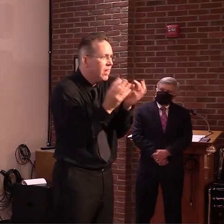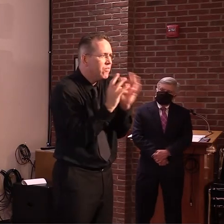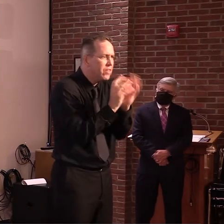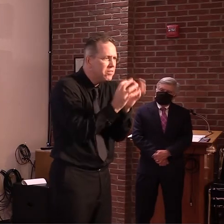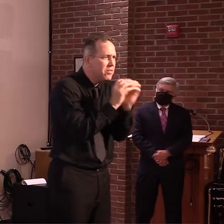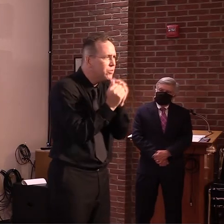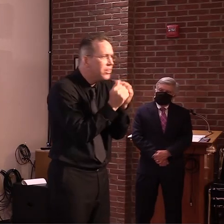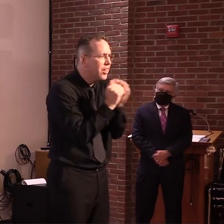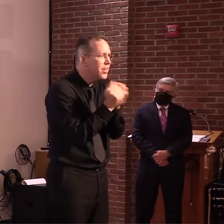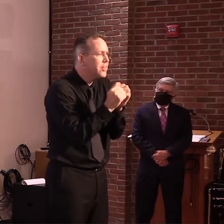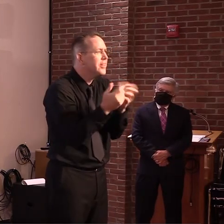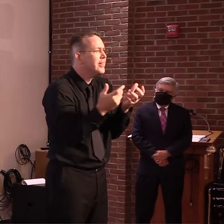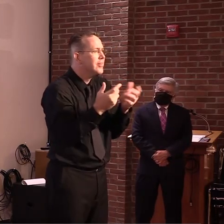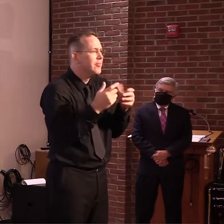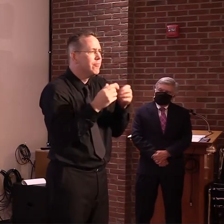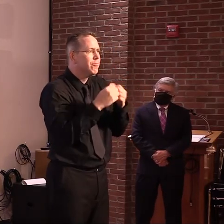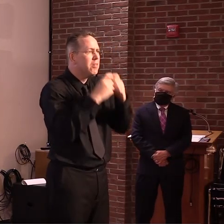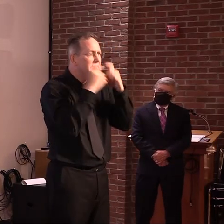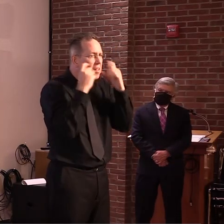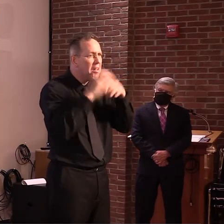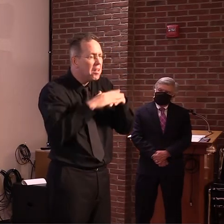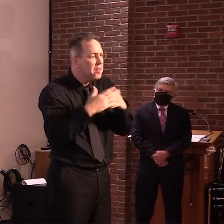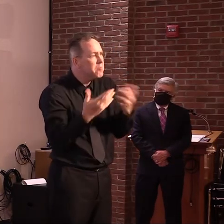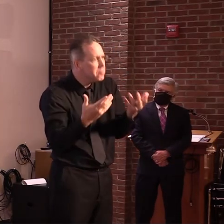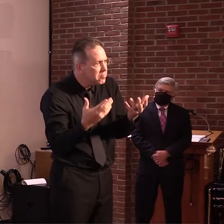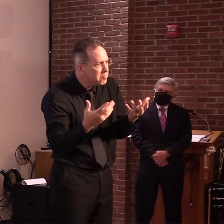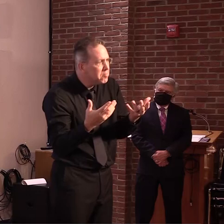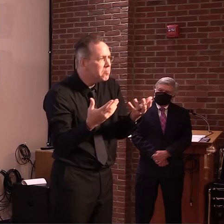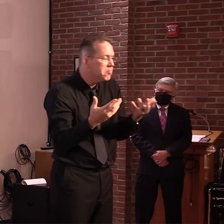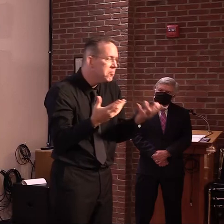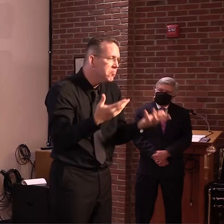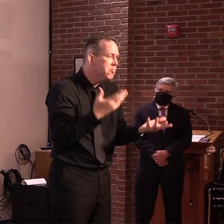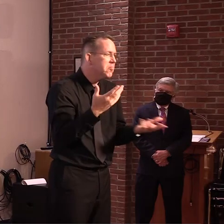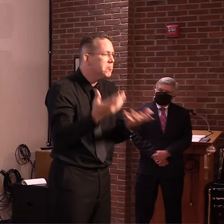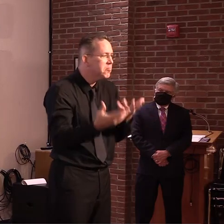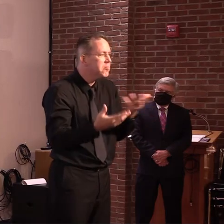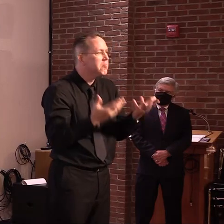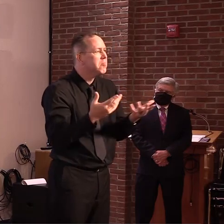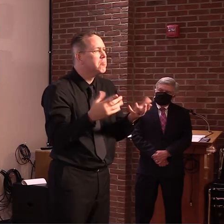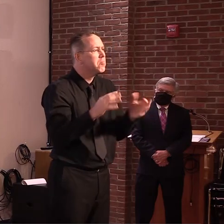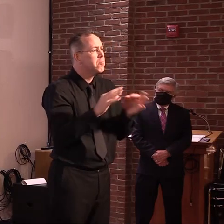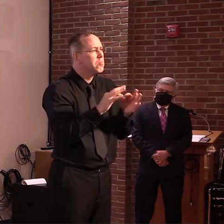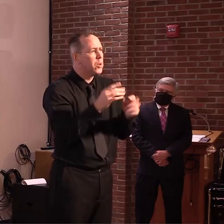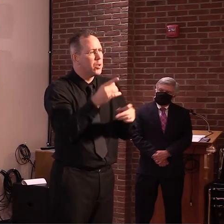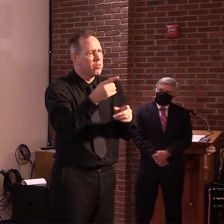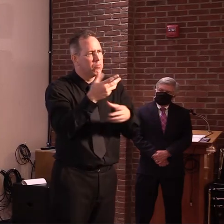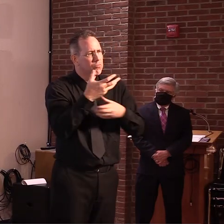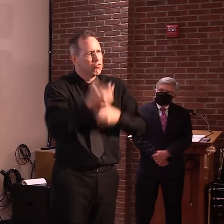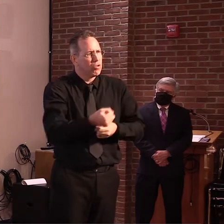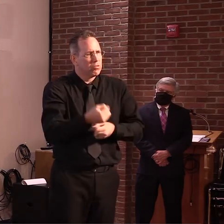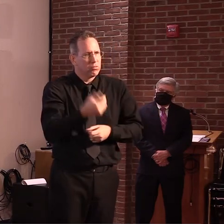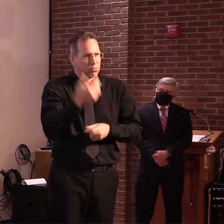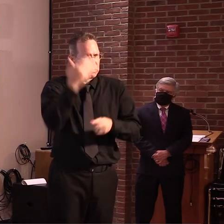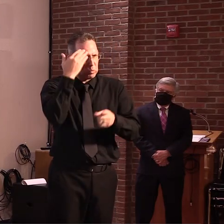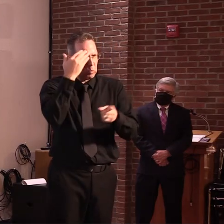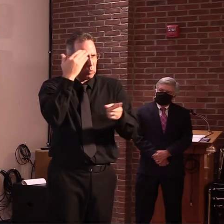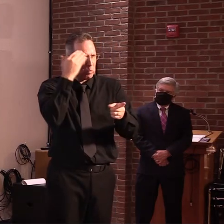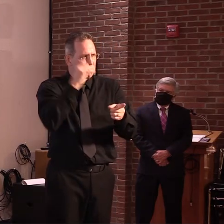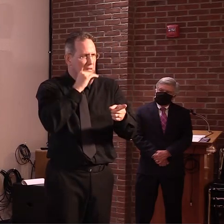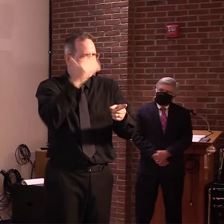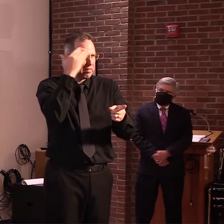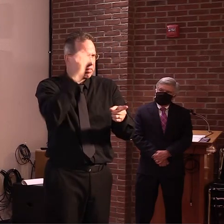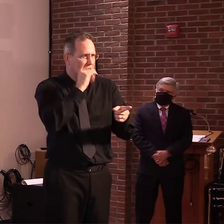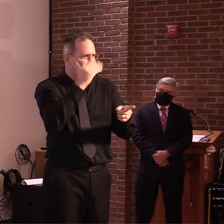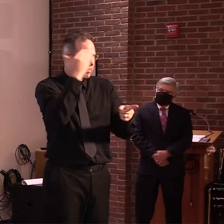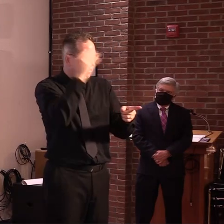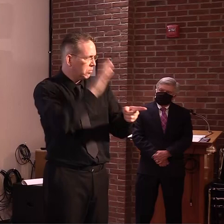not necessary to the same degree if they're all trusting one another for the time that they've been away from the home.